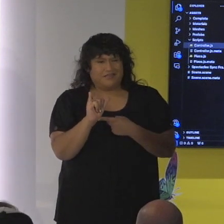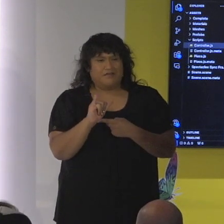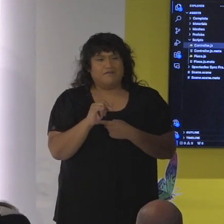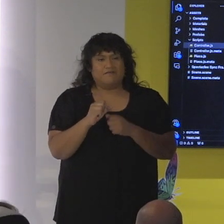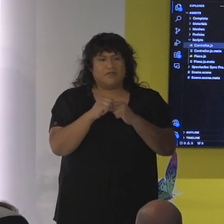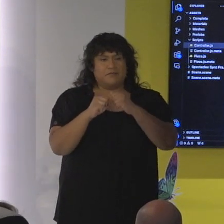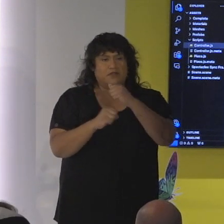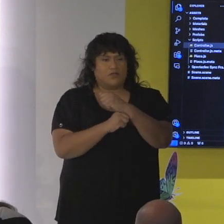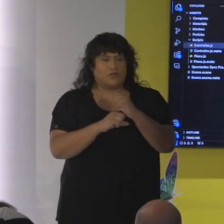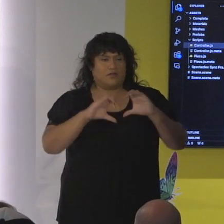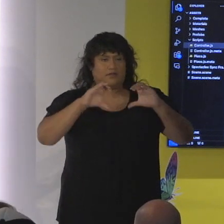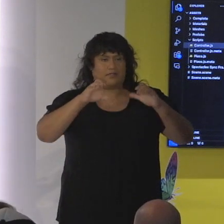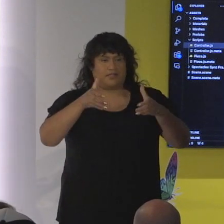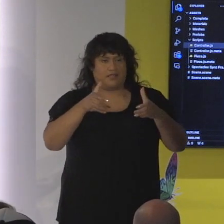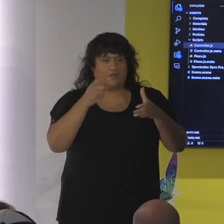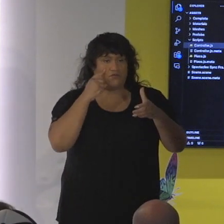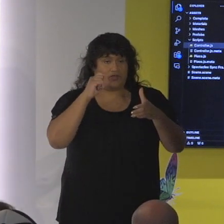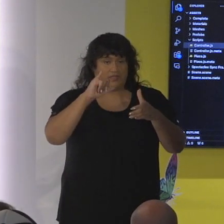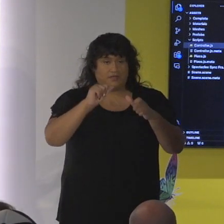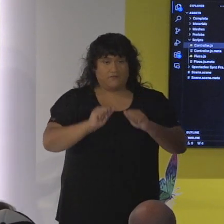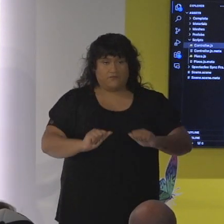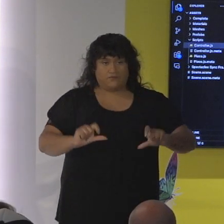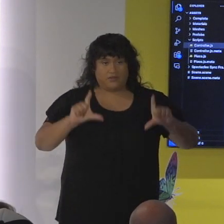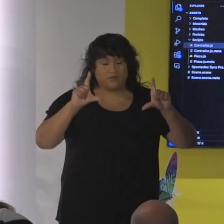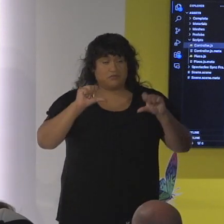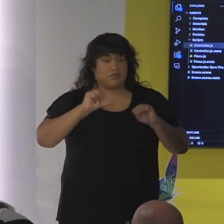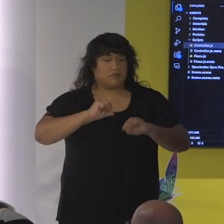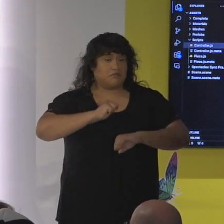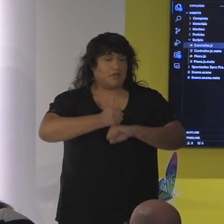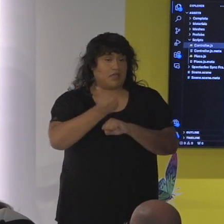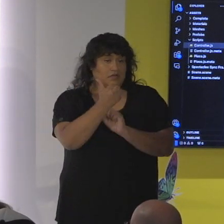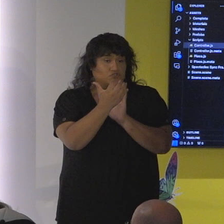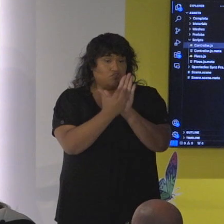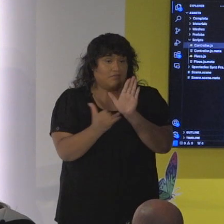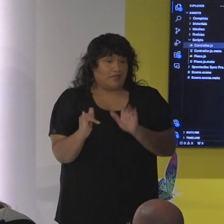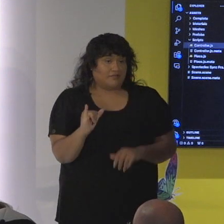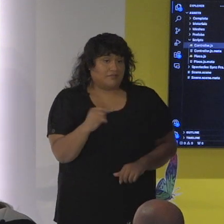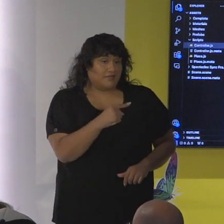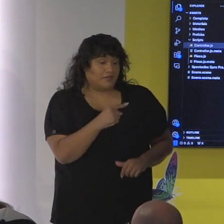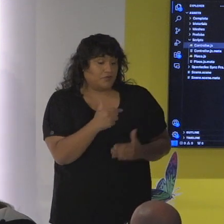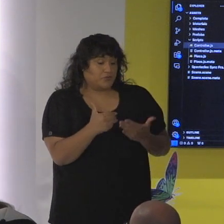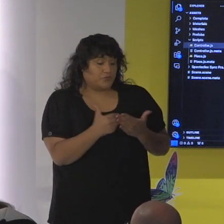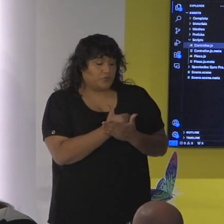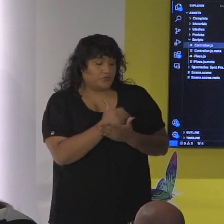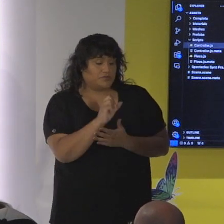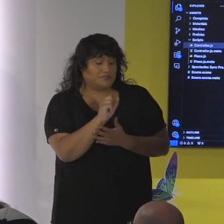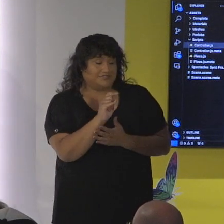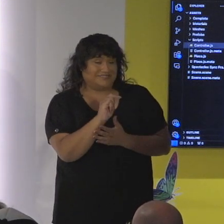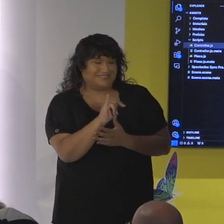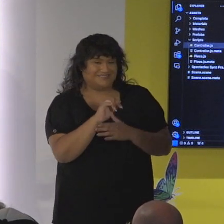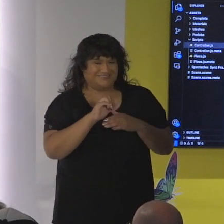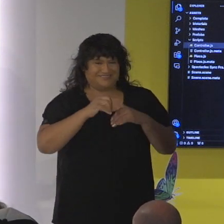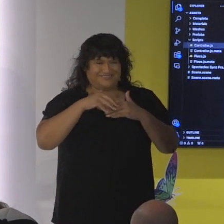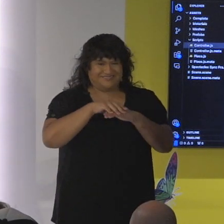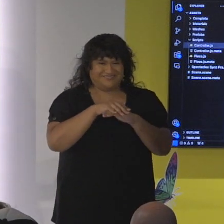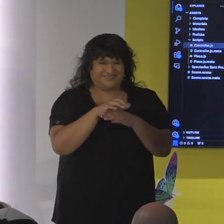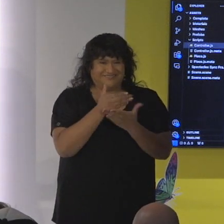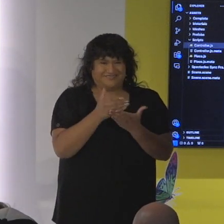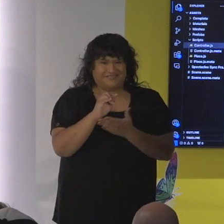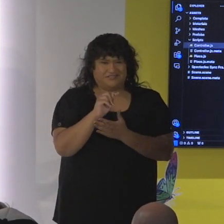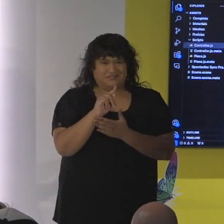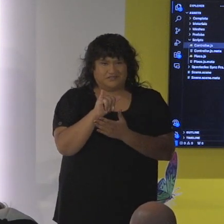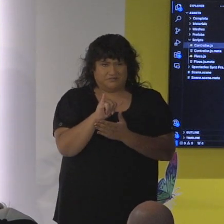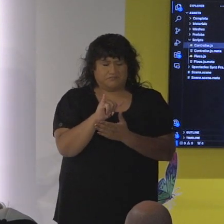framework. You can make any script a sync entity just like this. So new sync entity and pass in the script. So now I have the sync